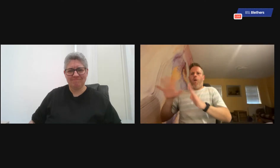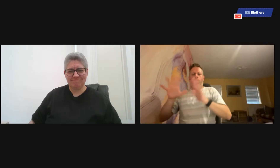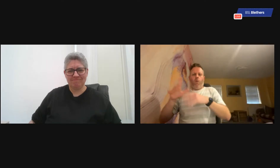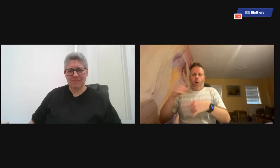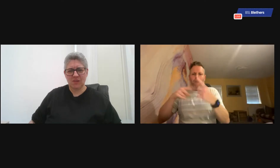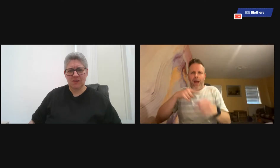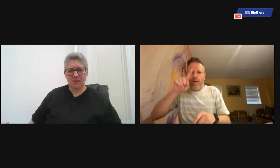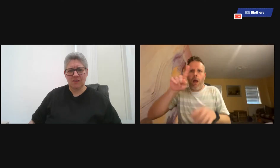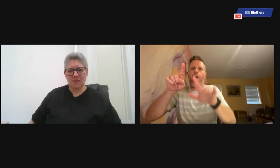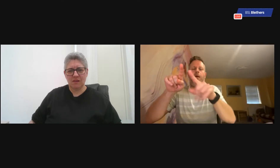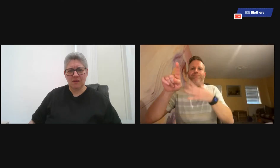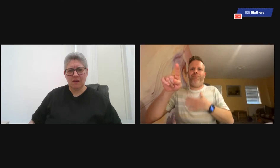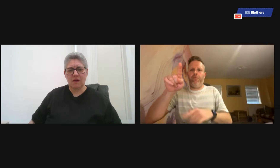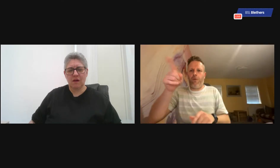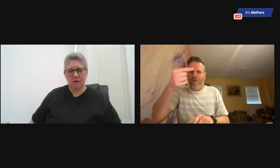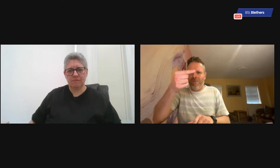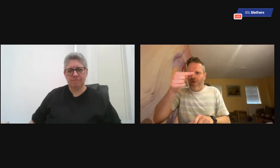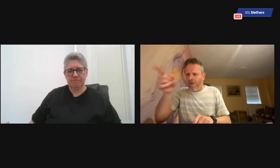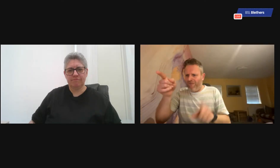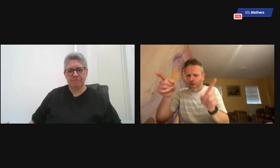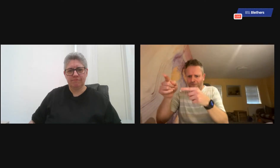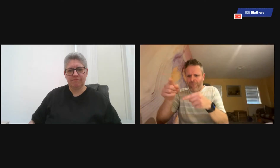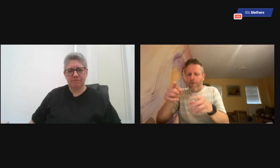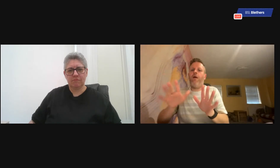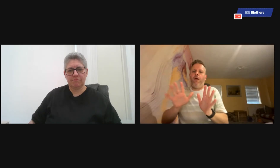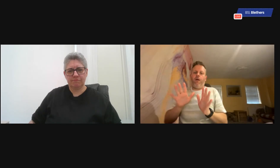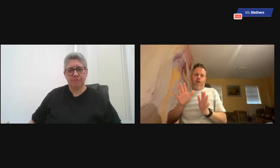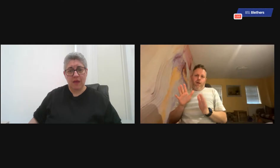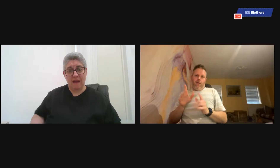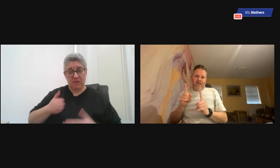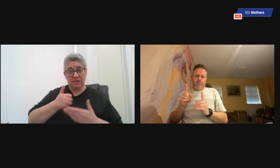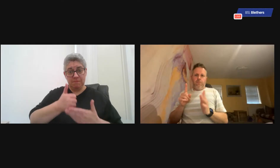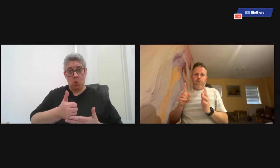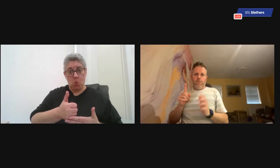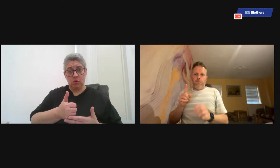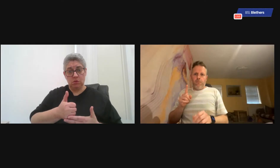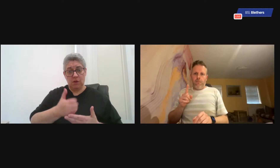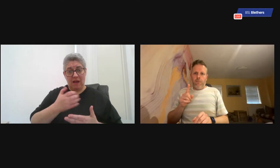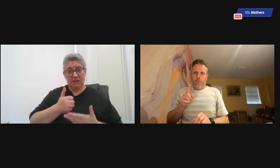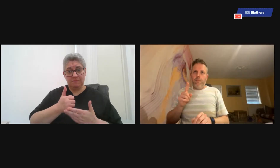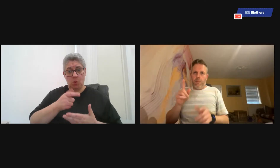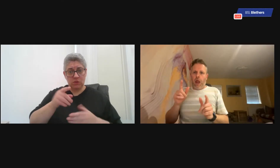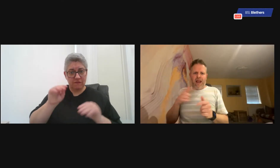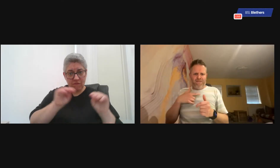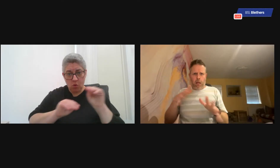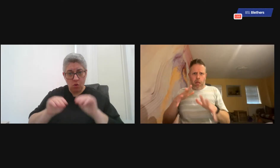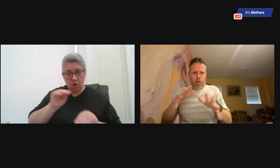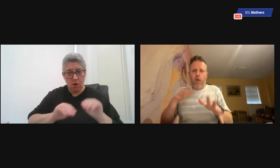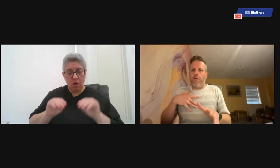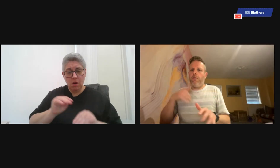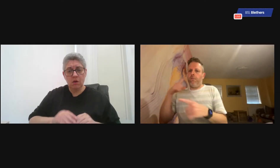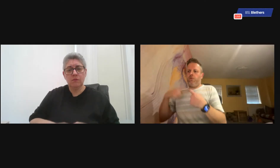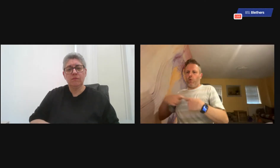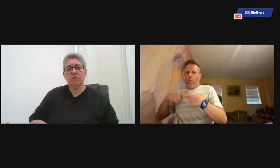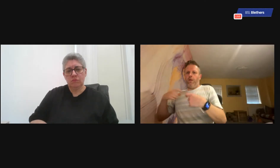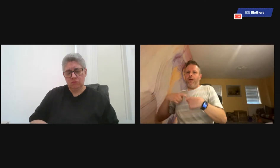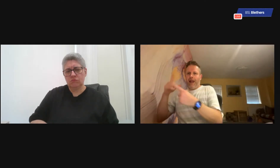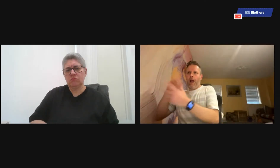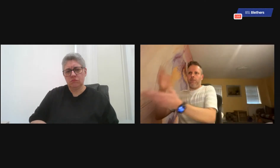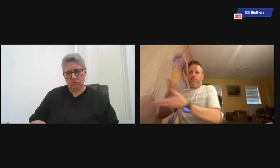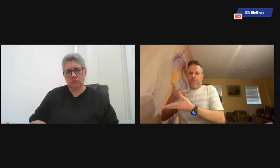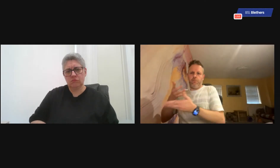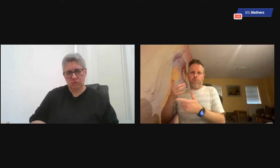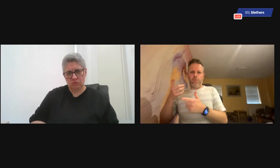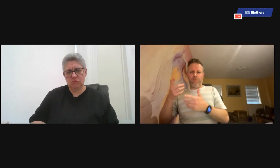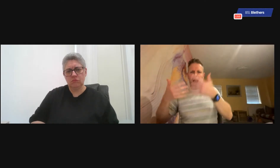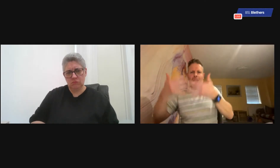So I was really put off because I had to do a self-assessment and it was talking about, oh, I was due 4,000 or something. I was really,